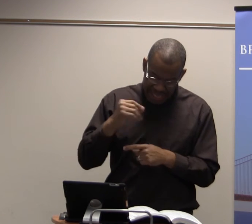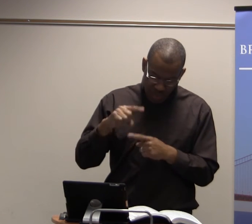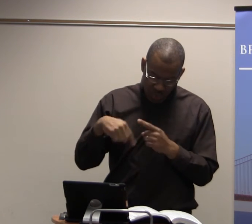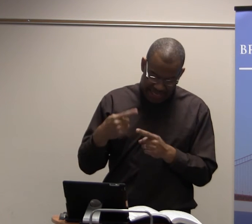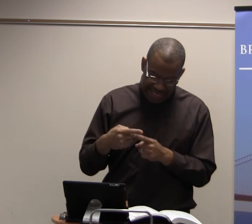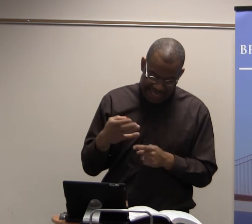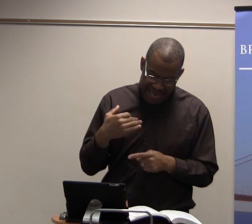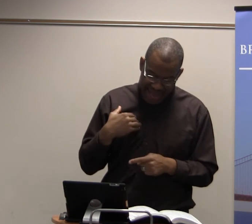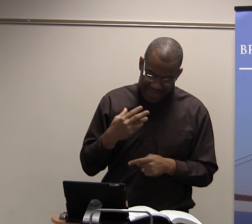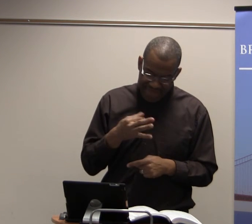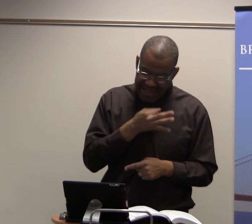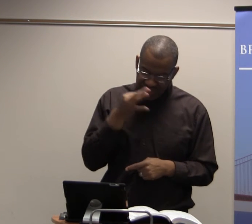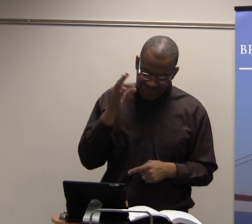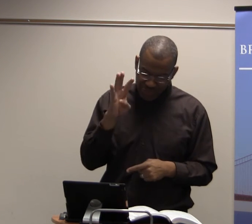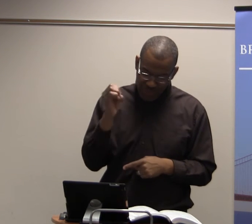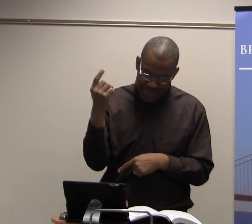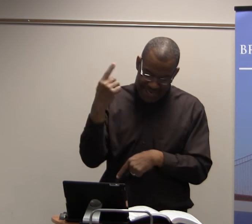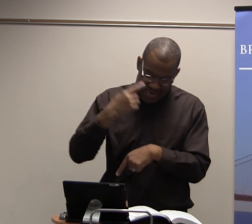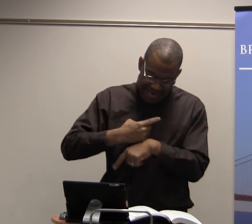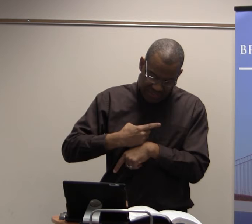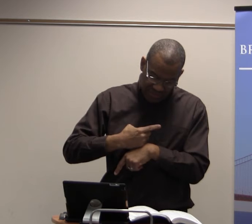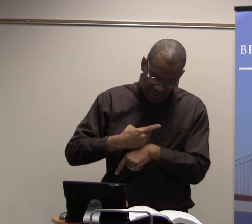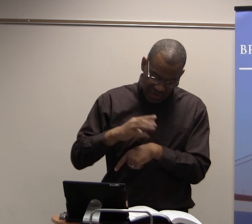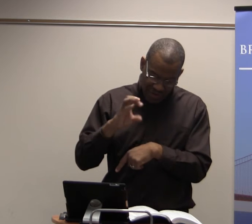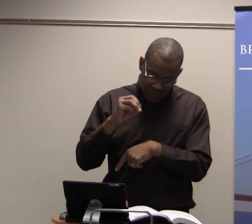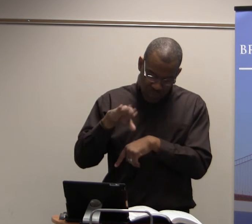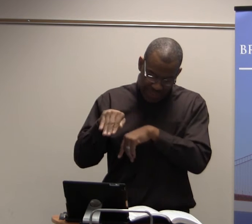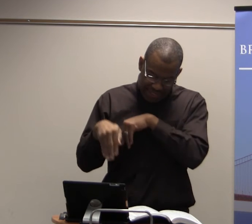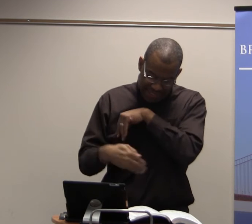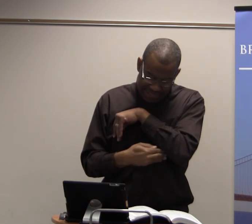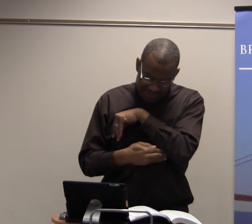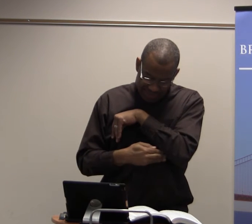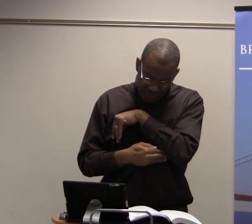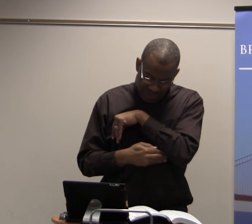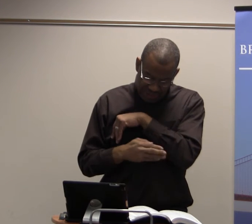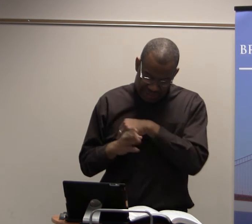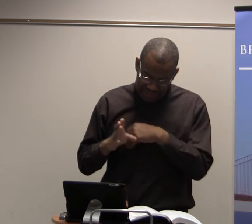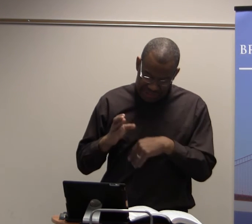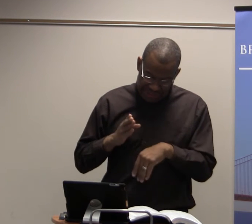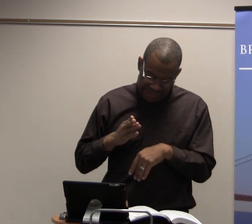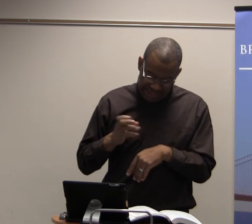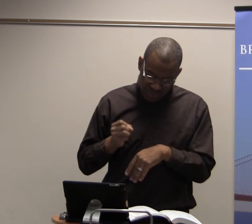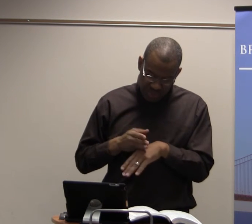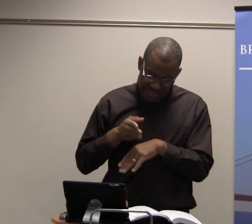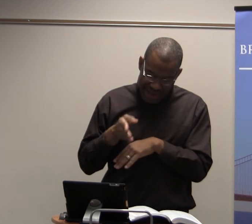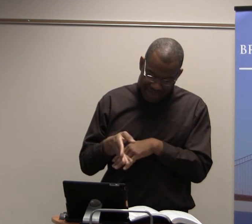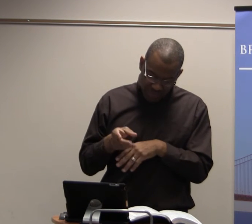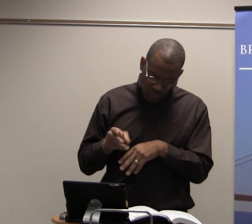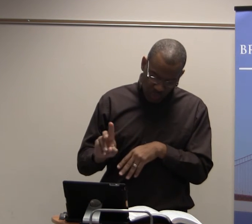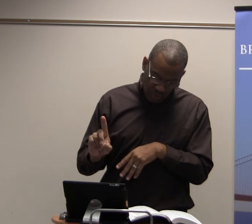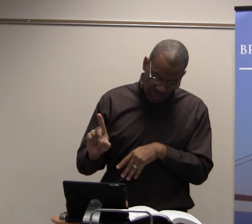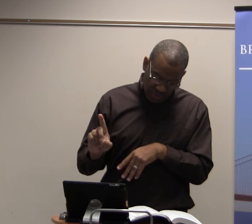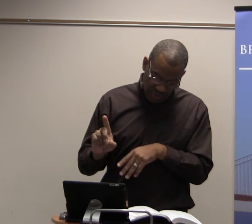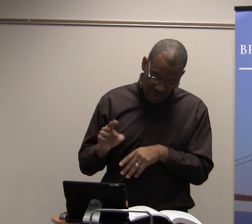And when he had fasted 40 days, 40 nights, he was afterwards